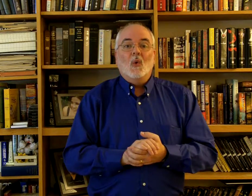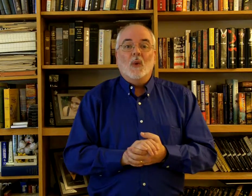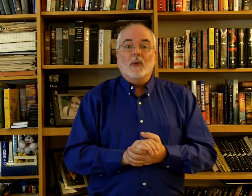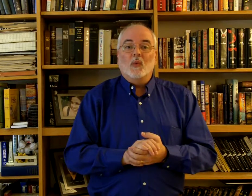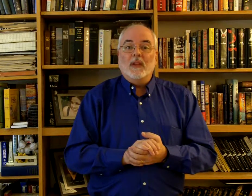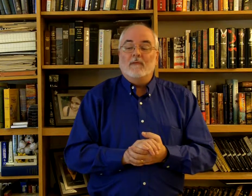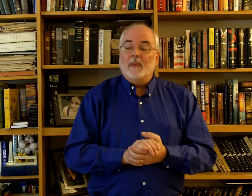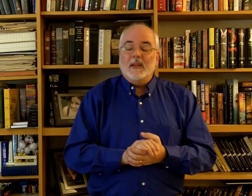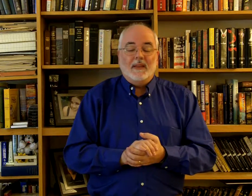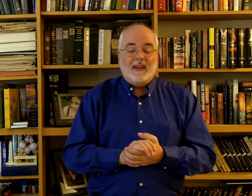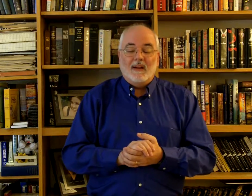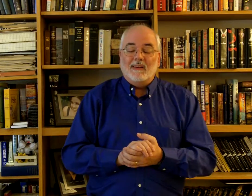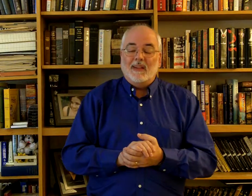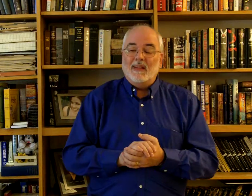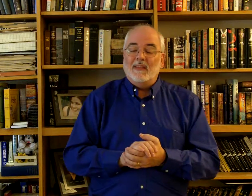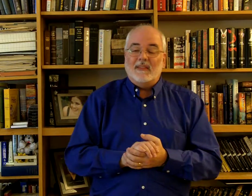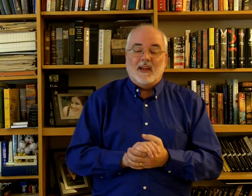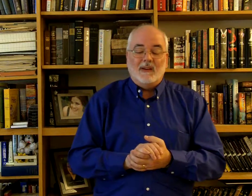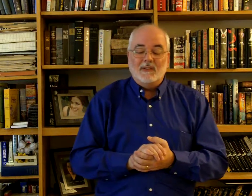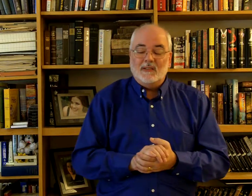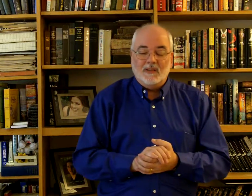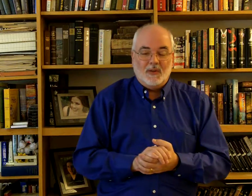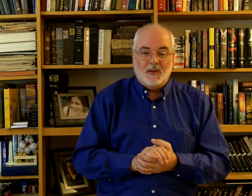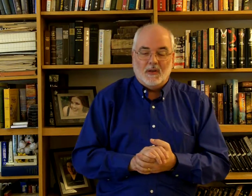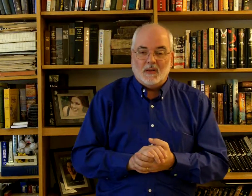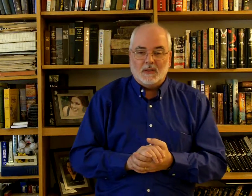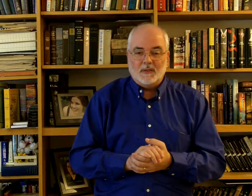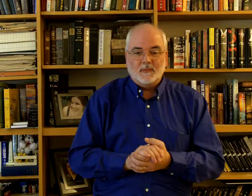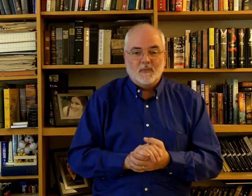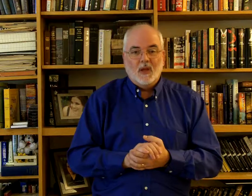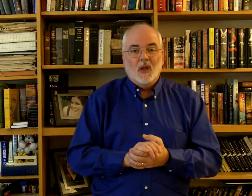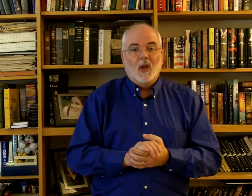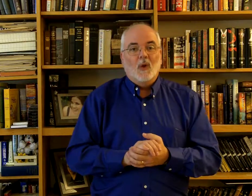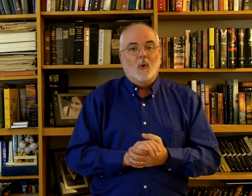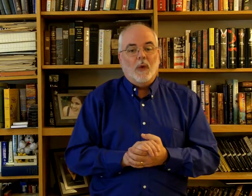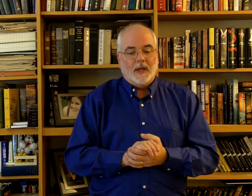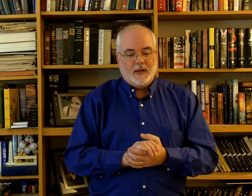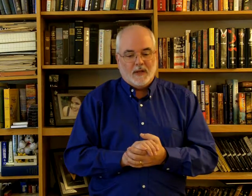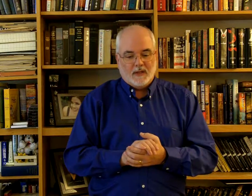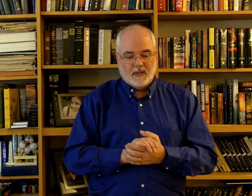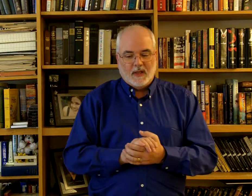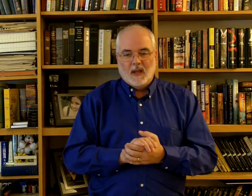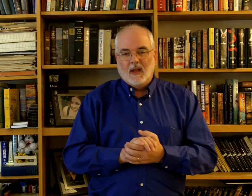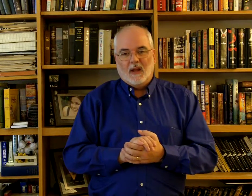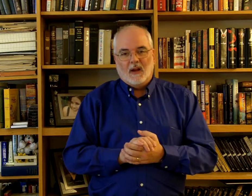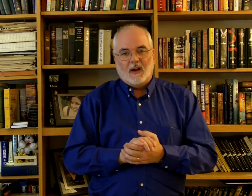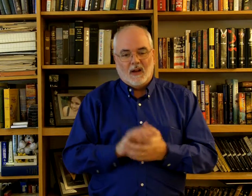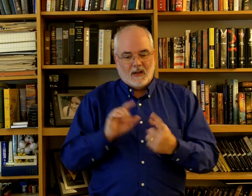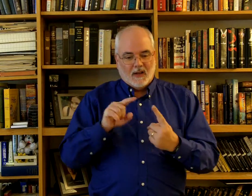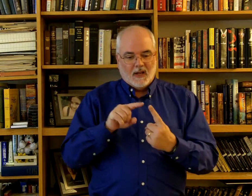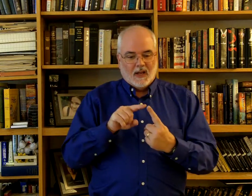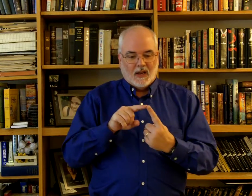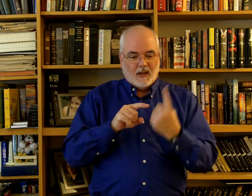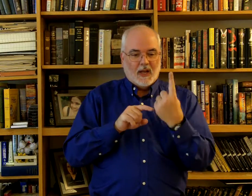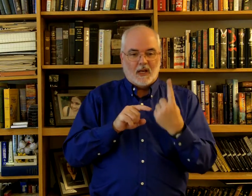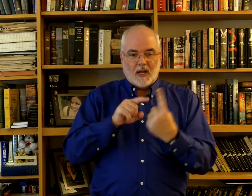When we've been there 10,000 years, when? Alright, you got a